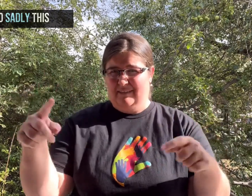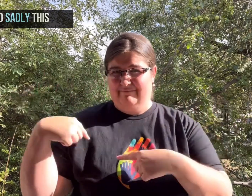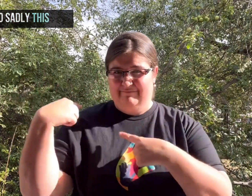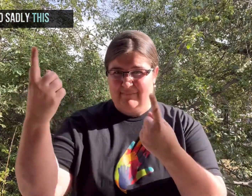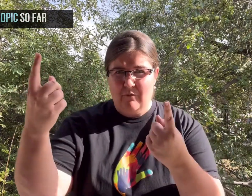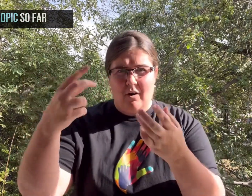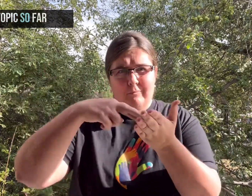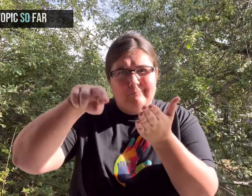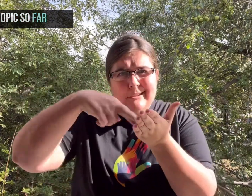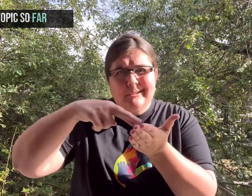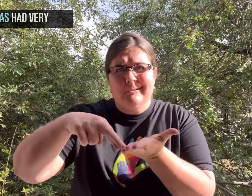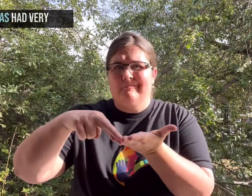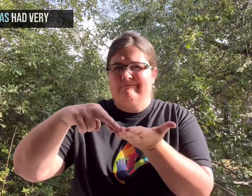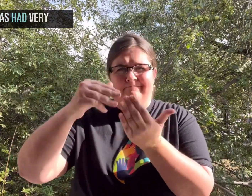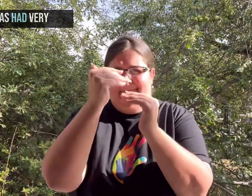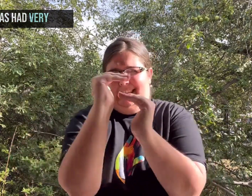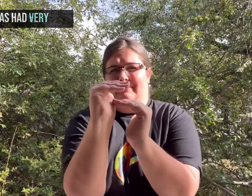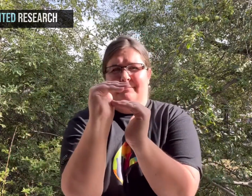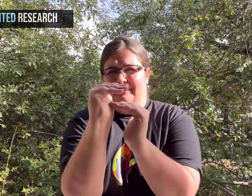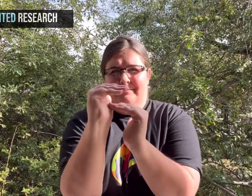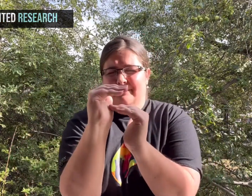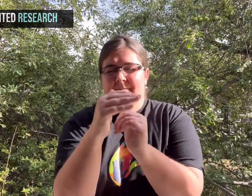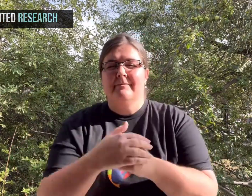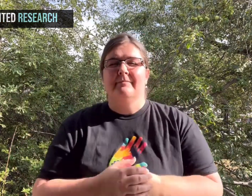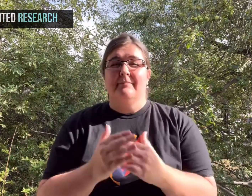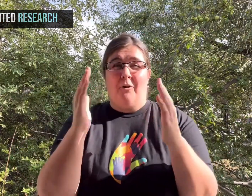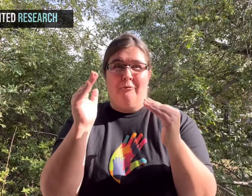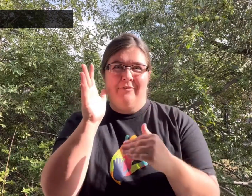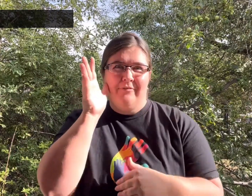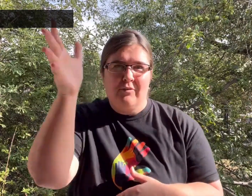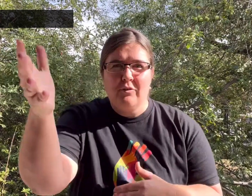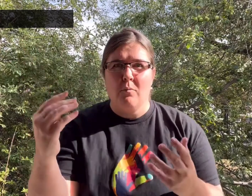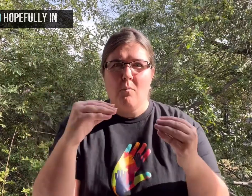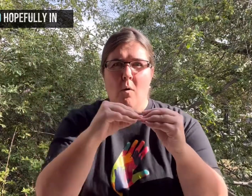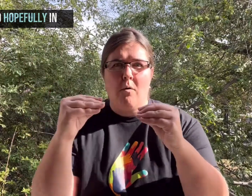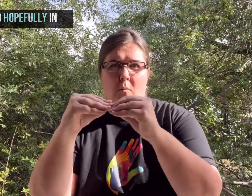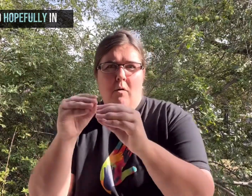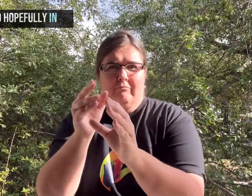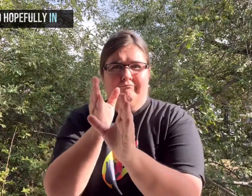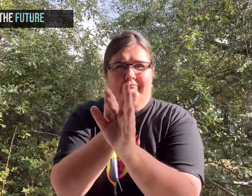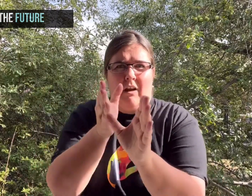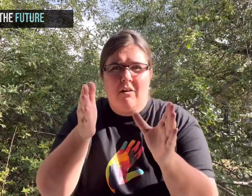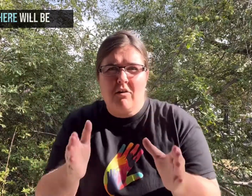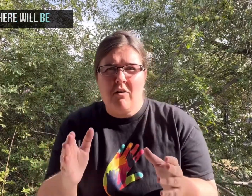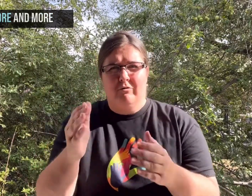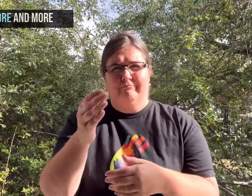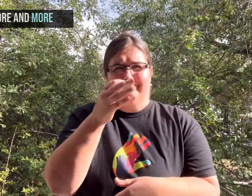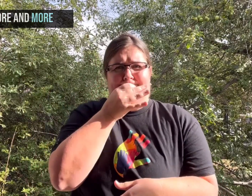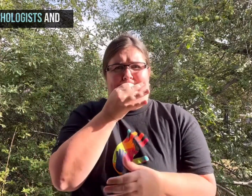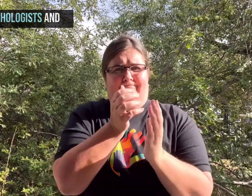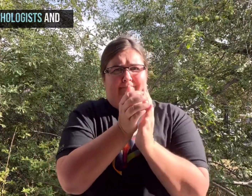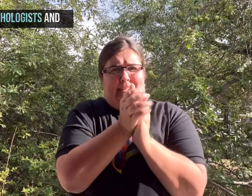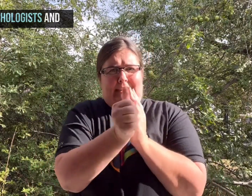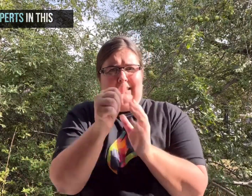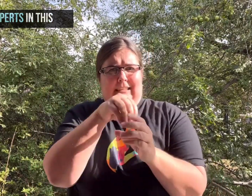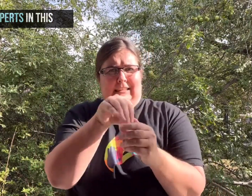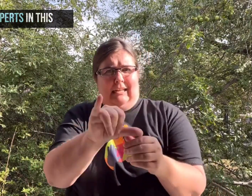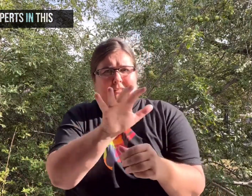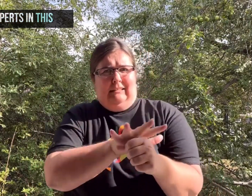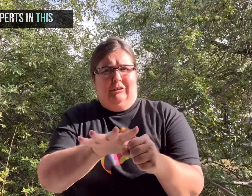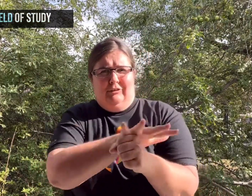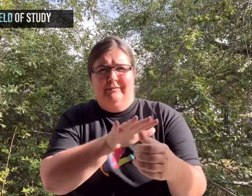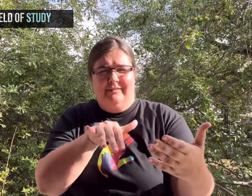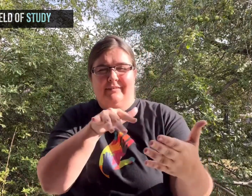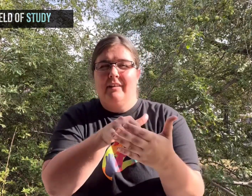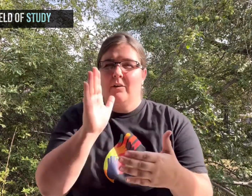So sadly, this topic so far has had very limited research. And hopefully in the future, there will be more and more psychologists and experts